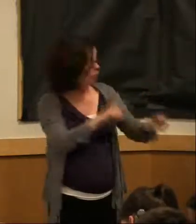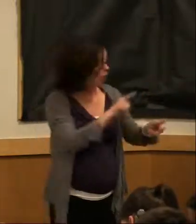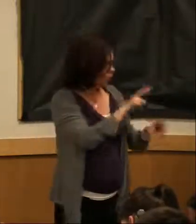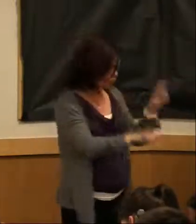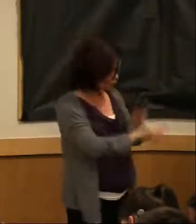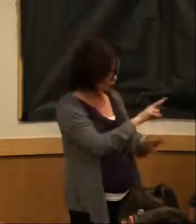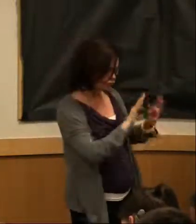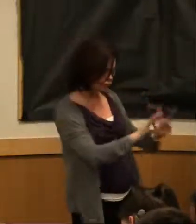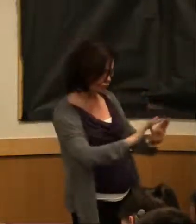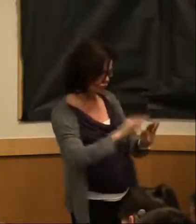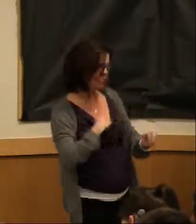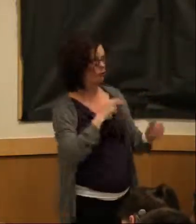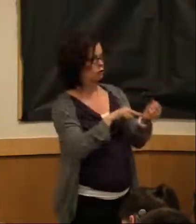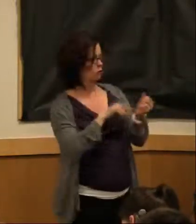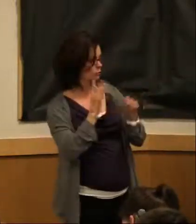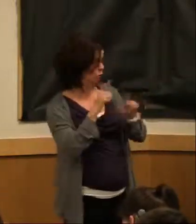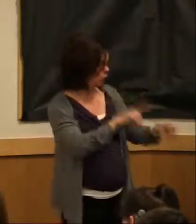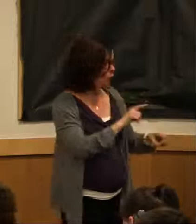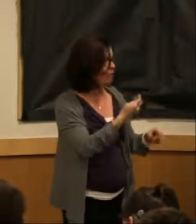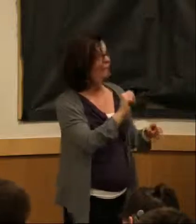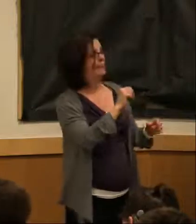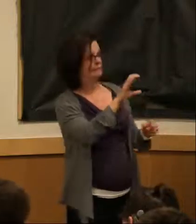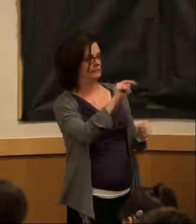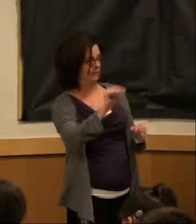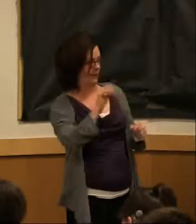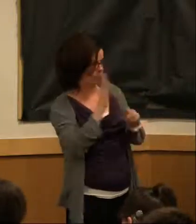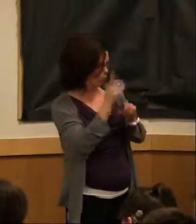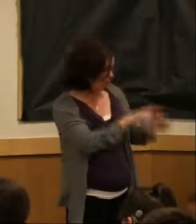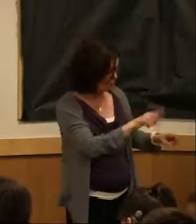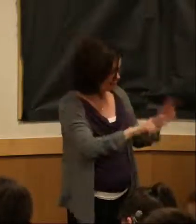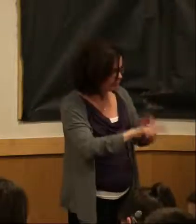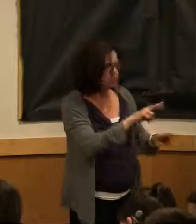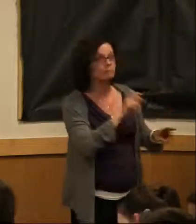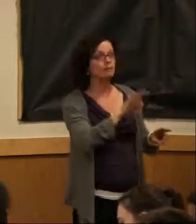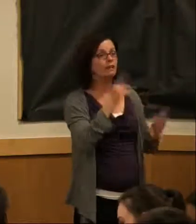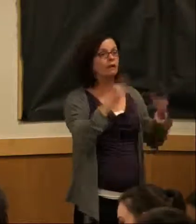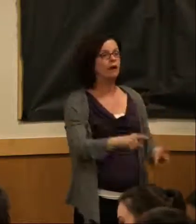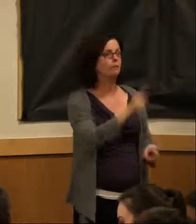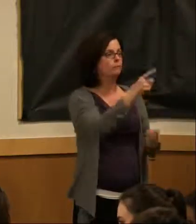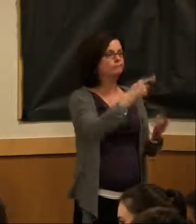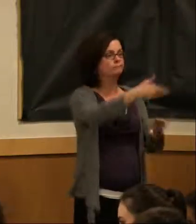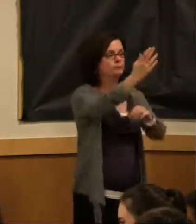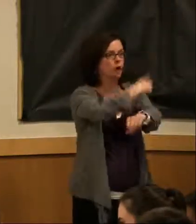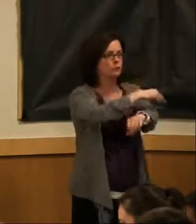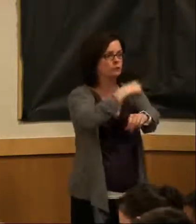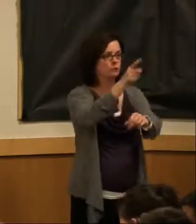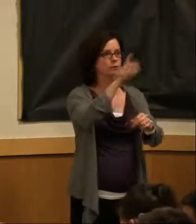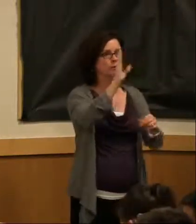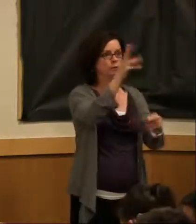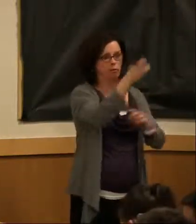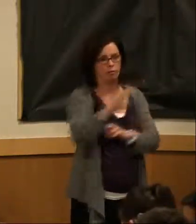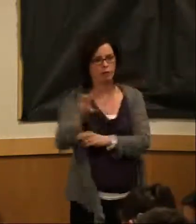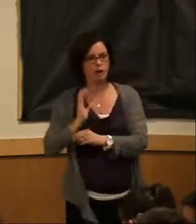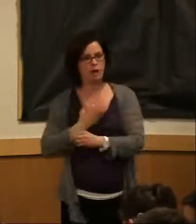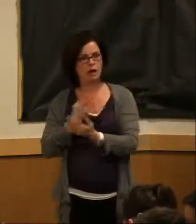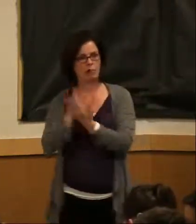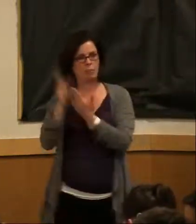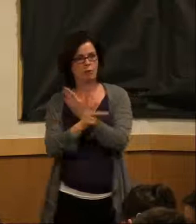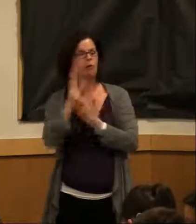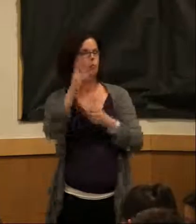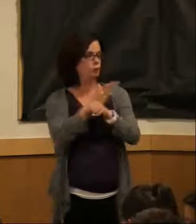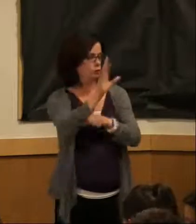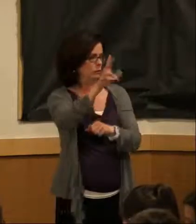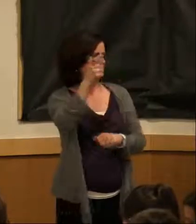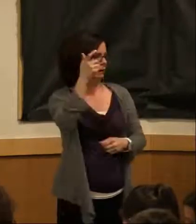is going to be there, and then we'll send CNAs in. And same thing, if they're coming out of a hospital, we'll use the Medicare.